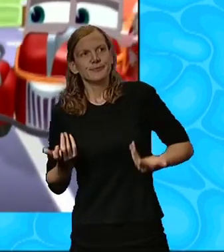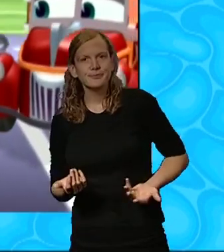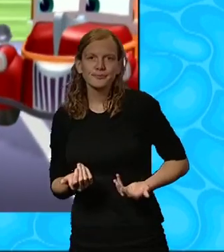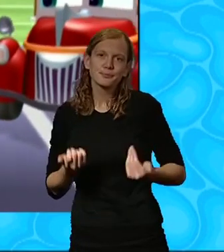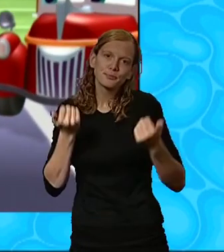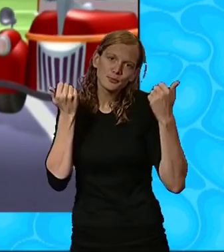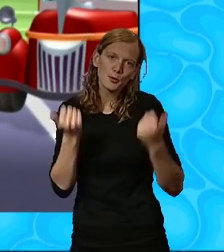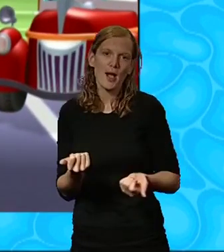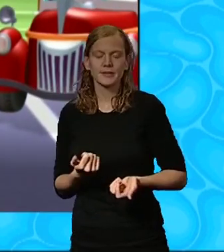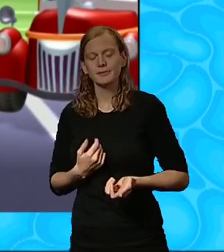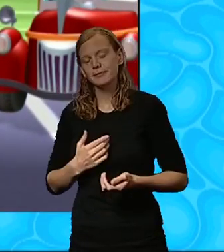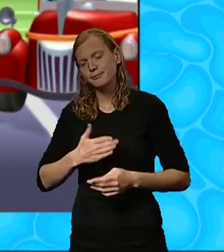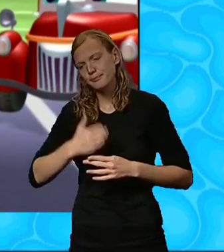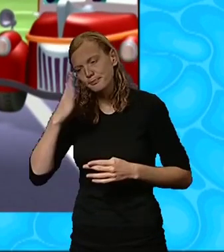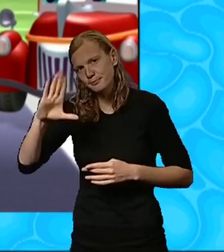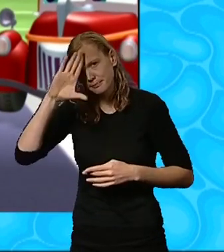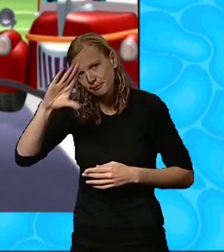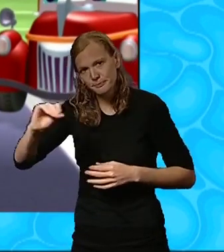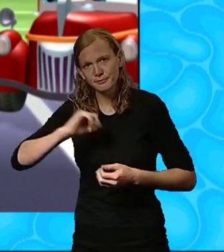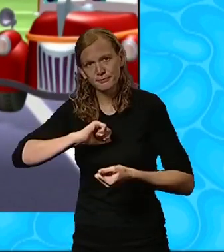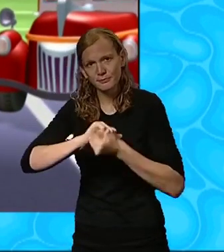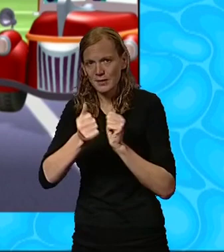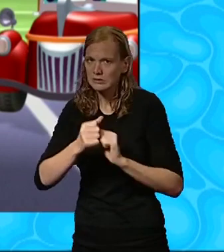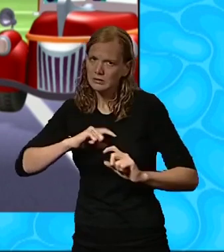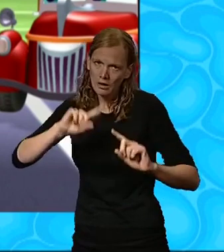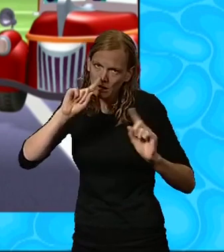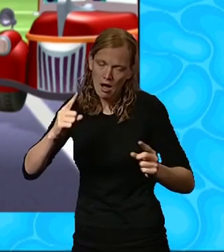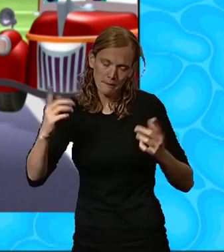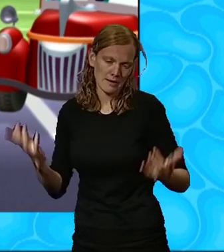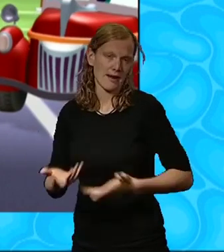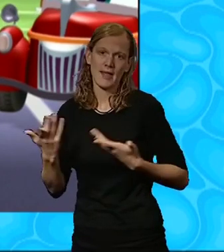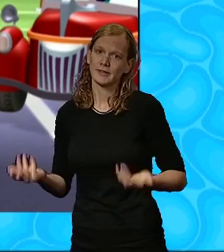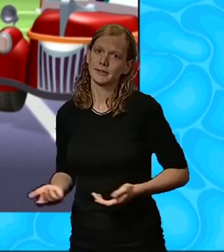my friends I can't play. Come on, Scout.